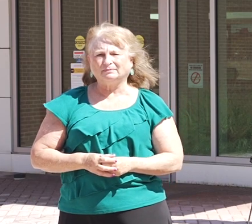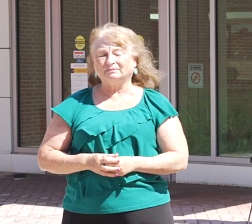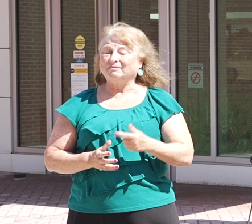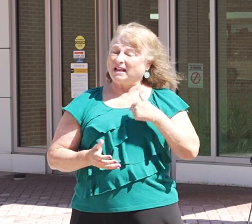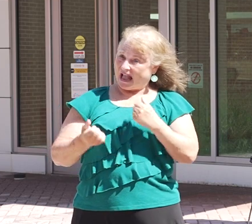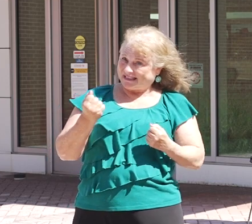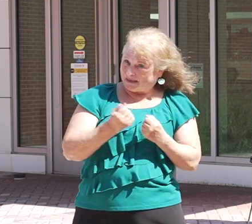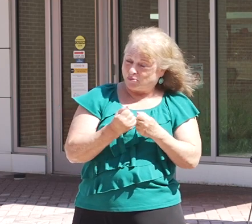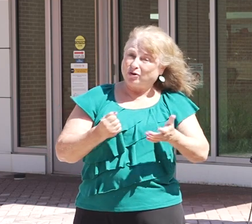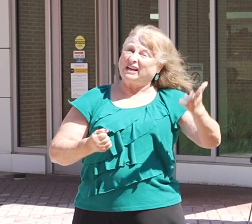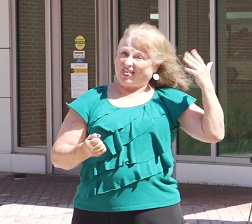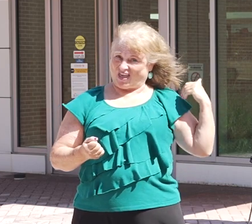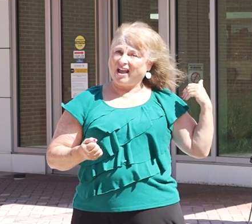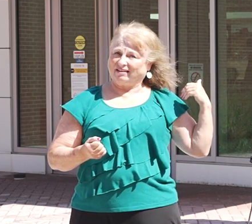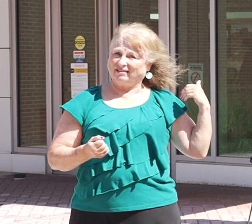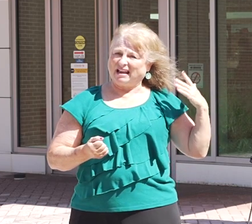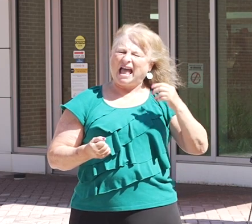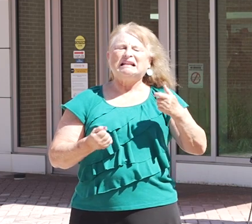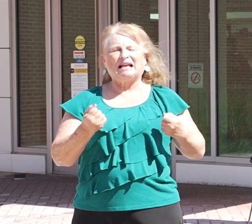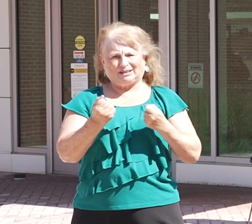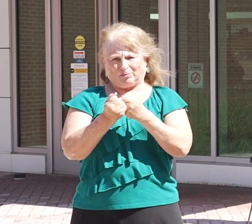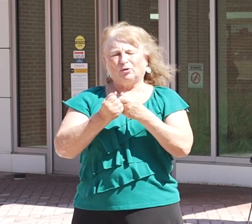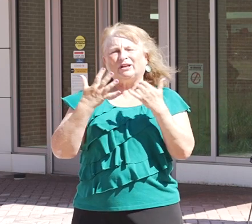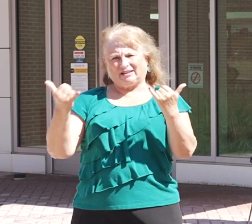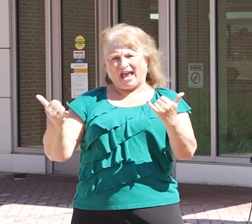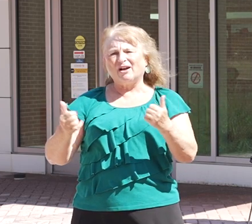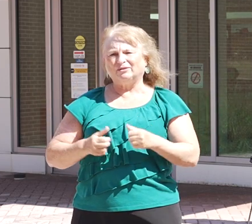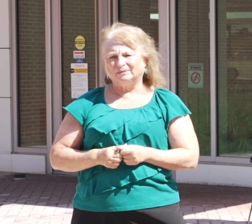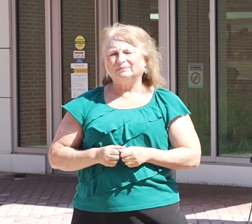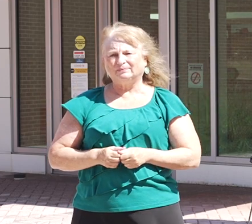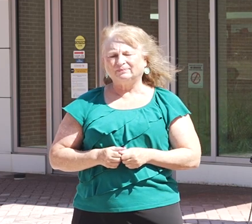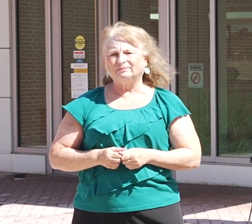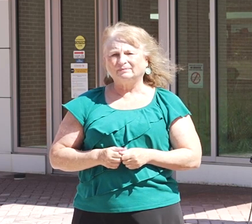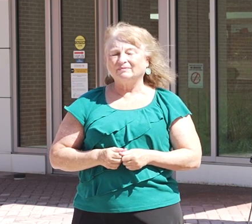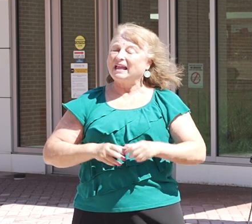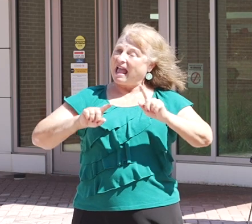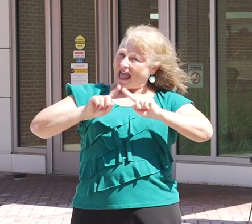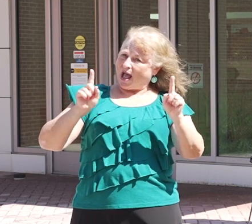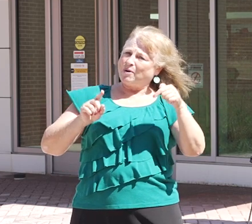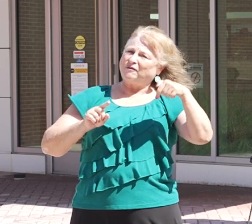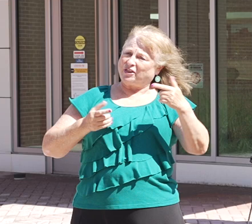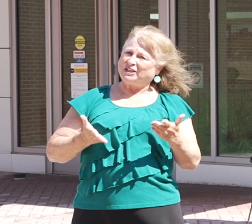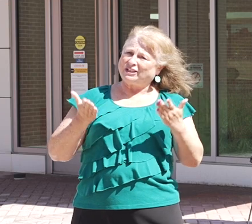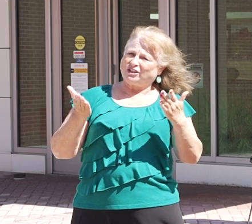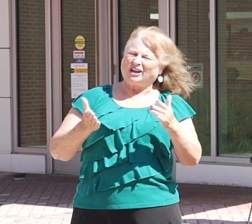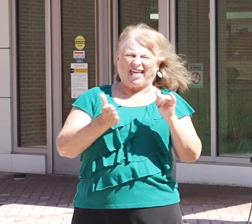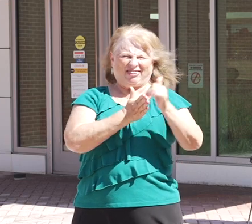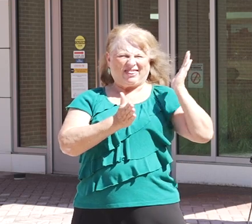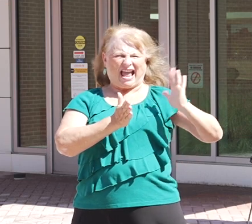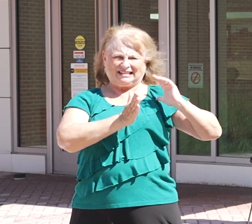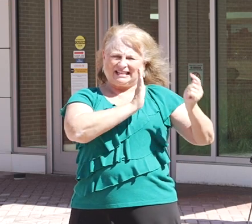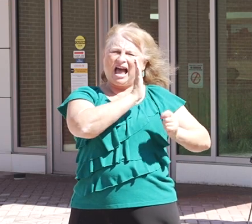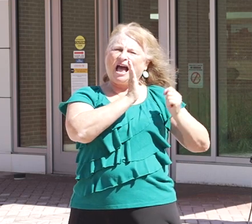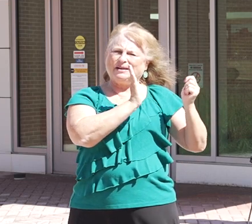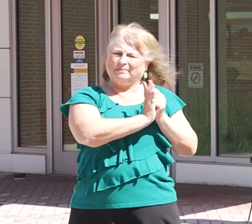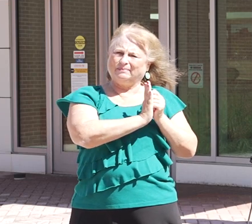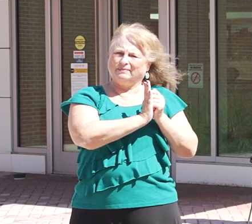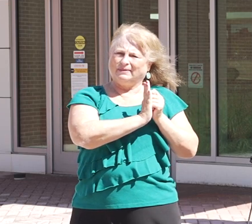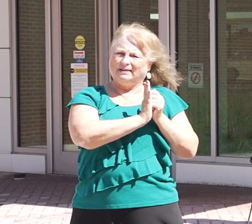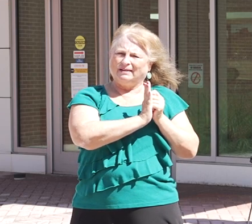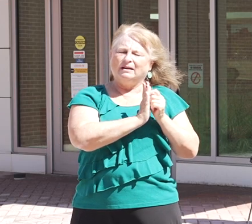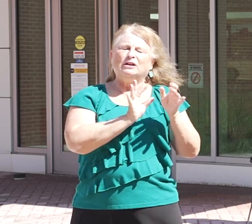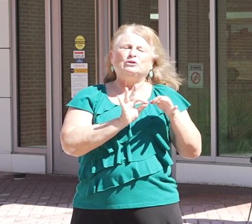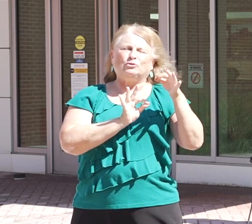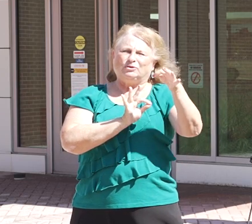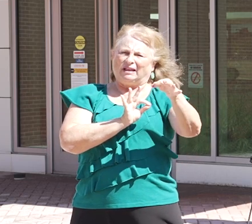I supported it then, and I support it now. However, the suggestion at the time was to